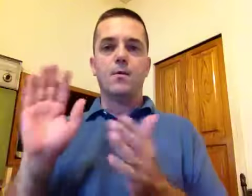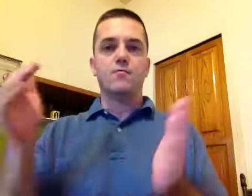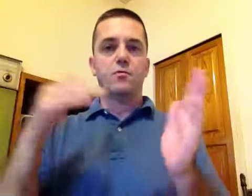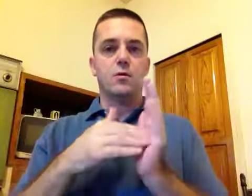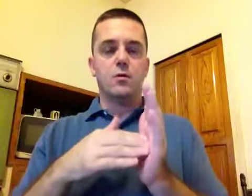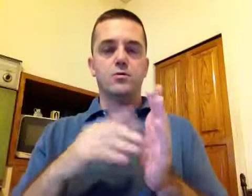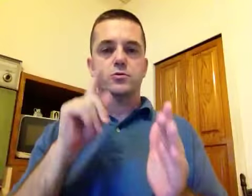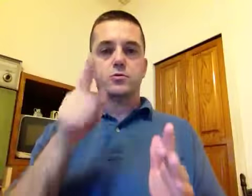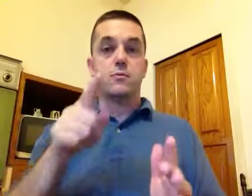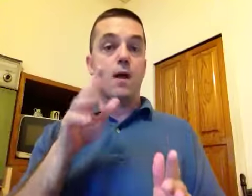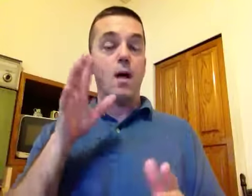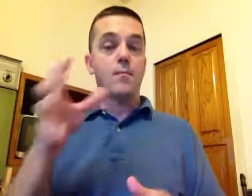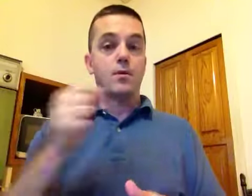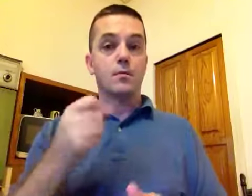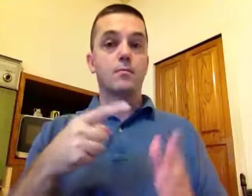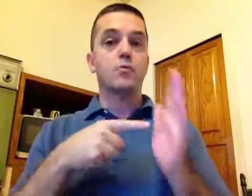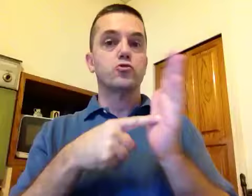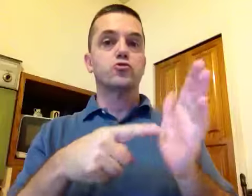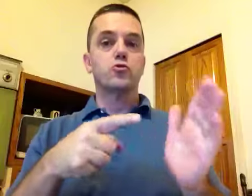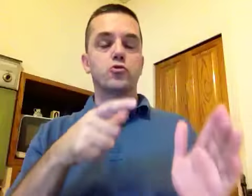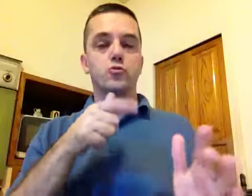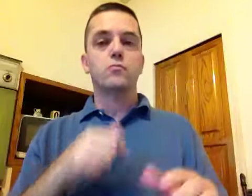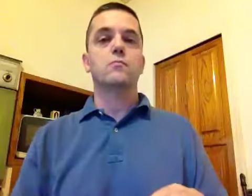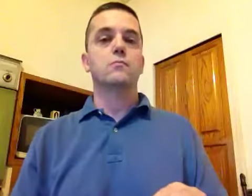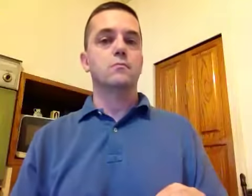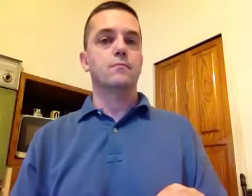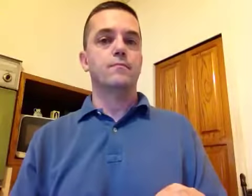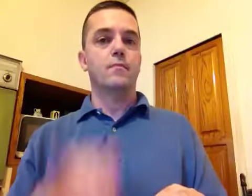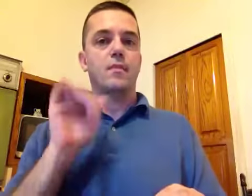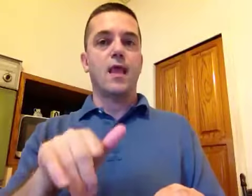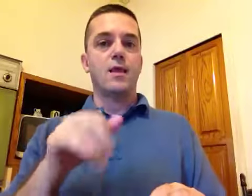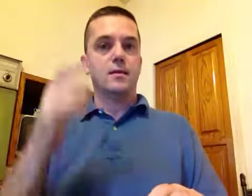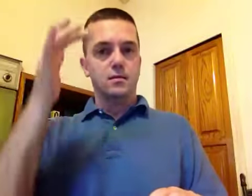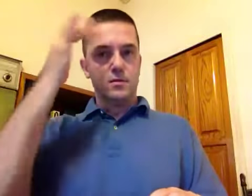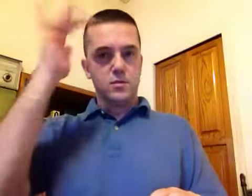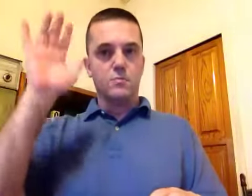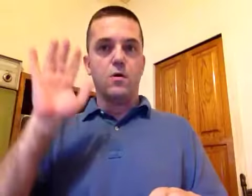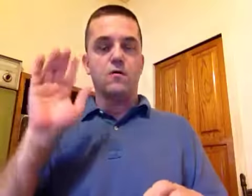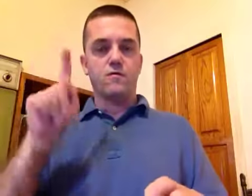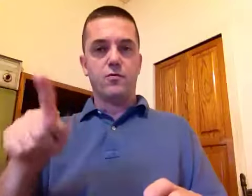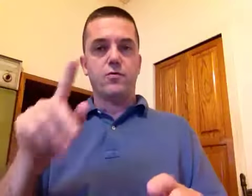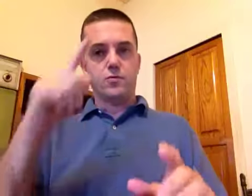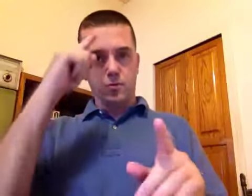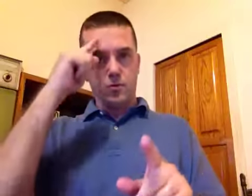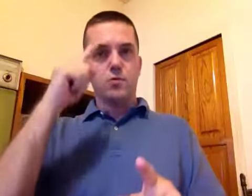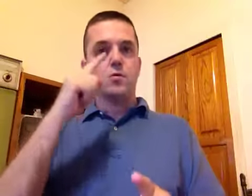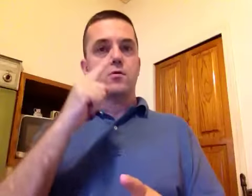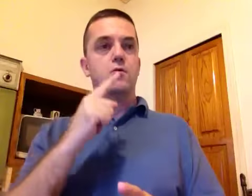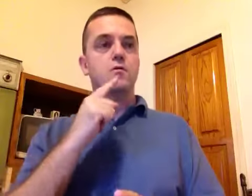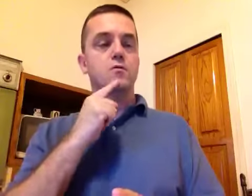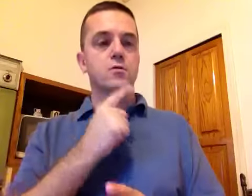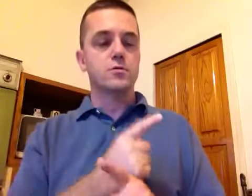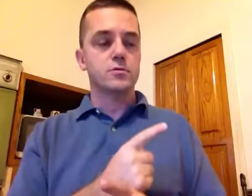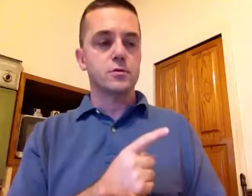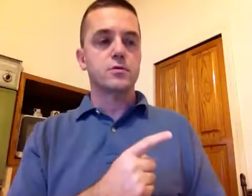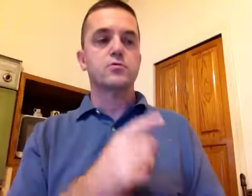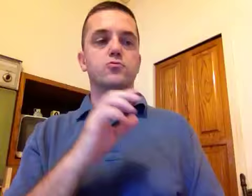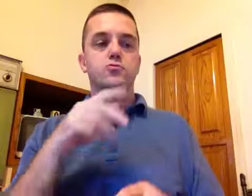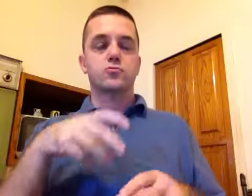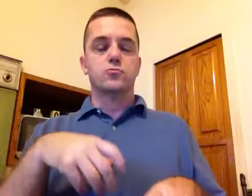I'm going to show you that it is smart and good for your sister to release this money because we're in control and we're executing